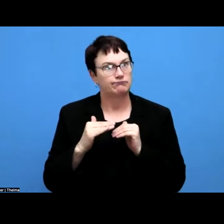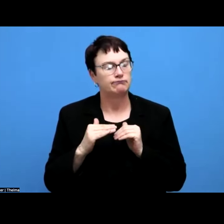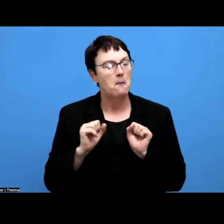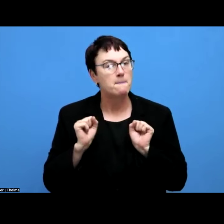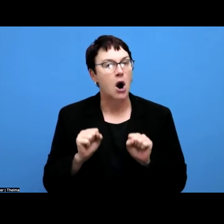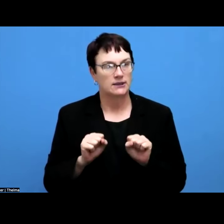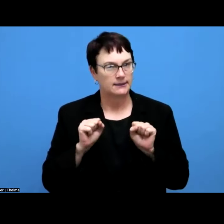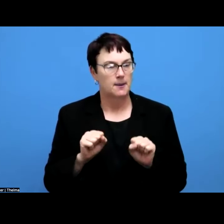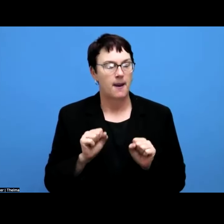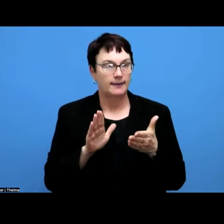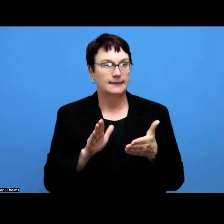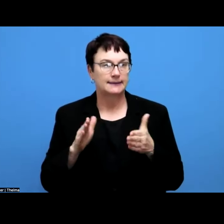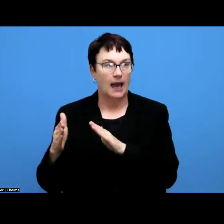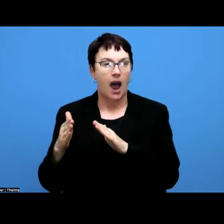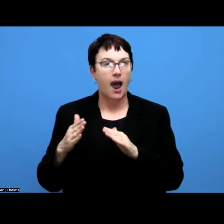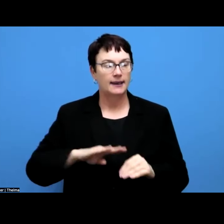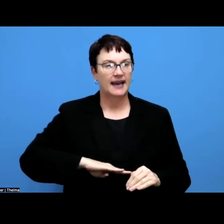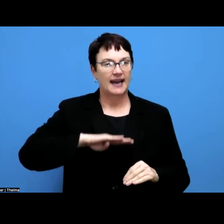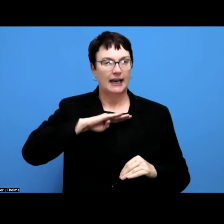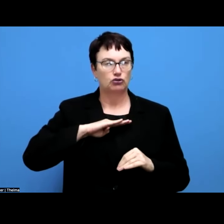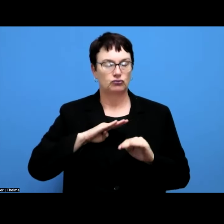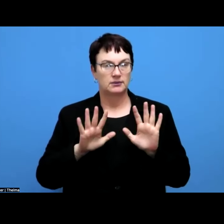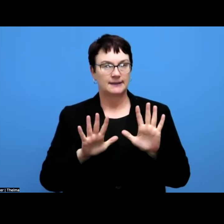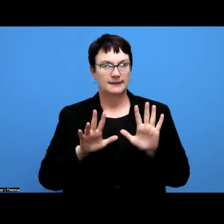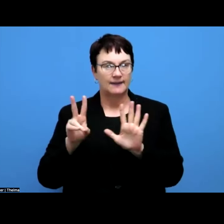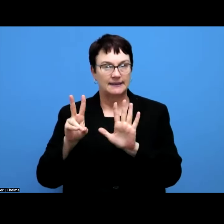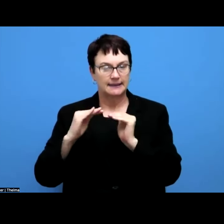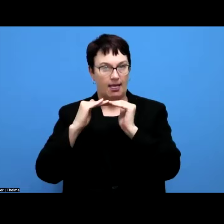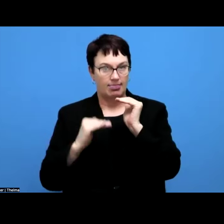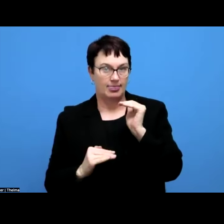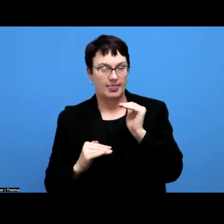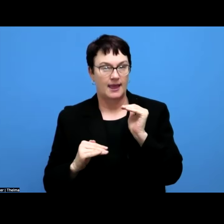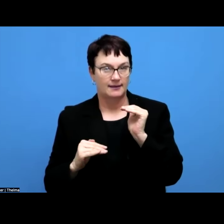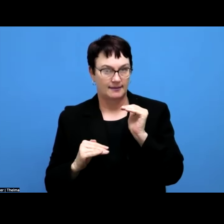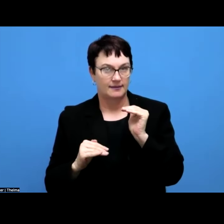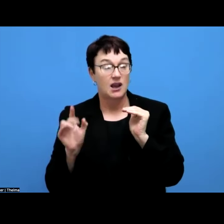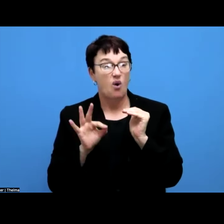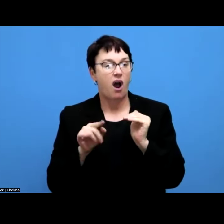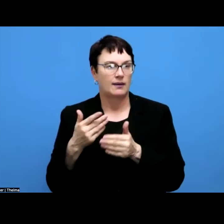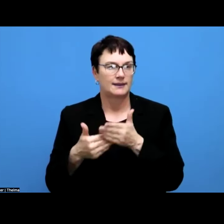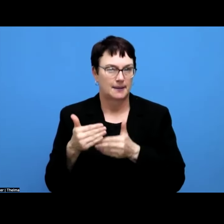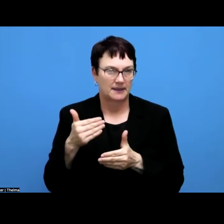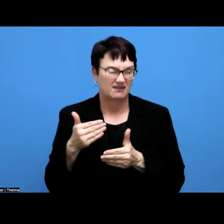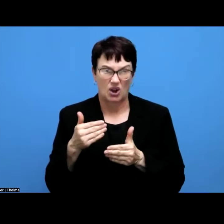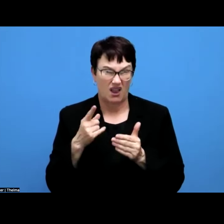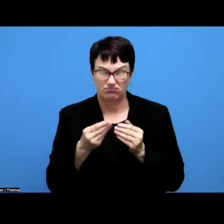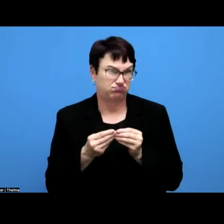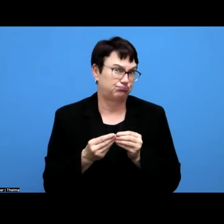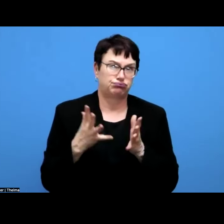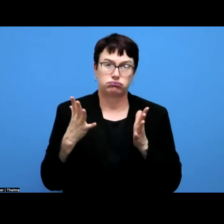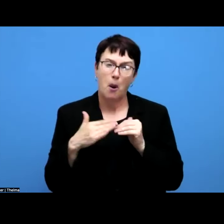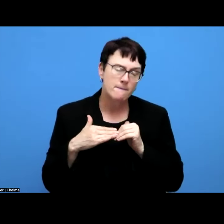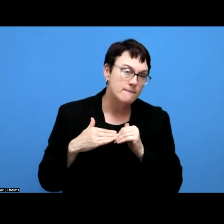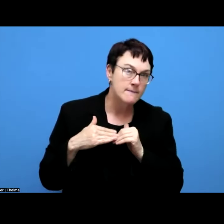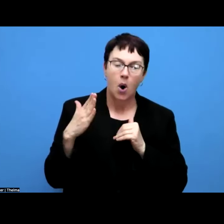17. And that is in a country with free public healthcare. So looking forward, what needs